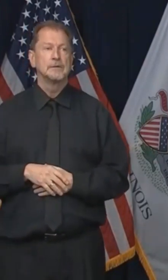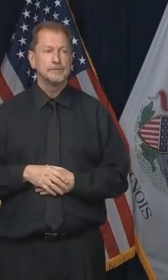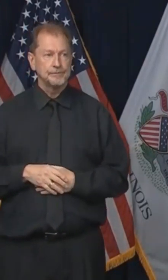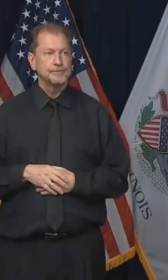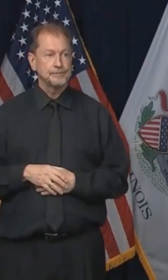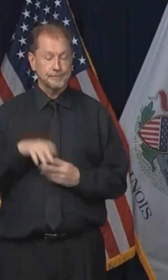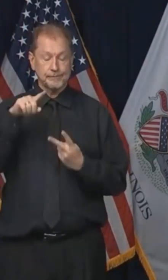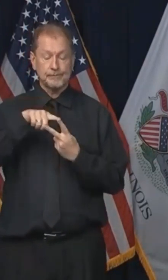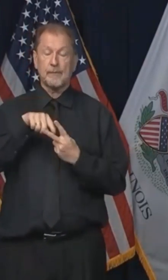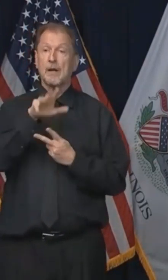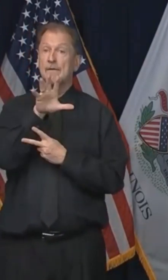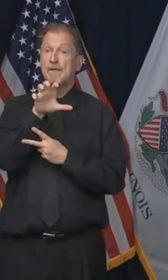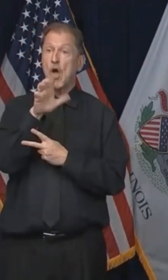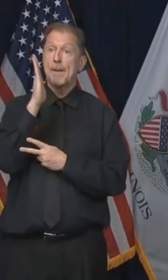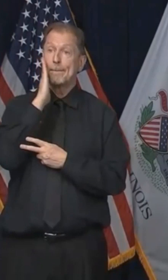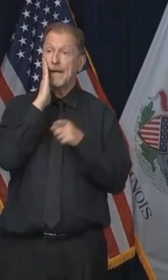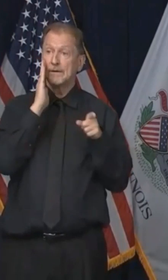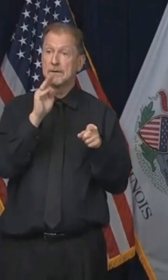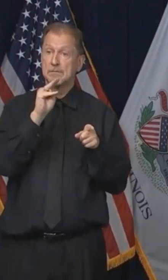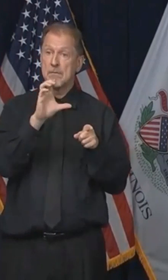As far as the 500 beds,